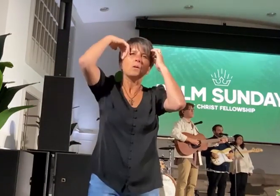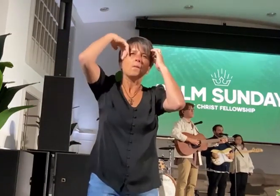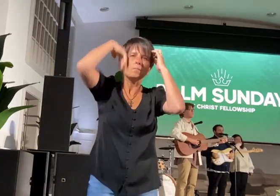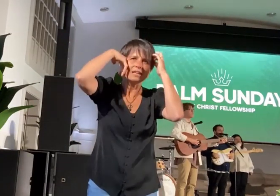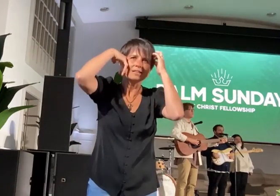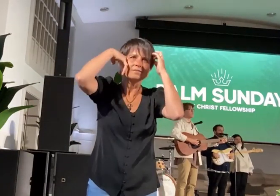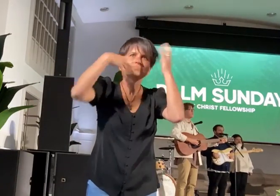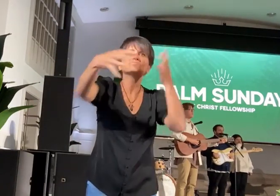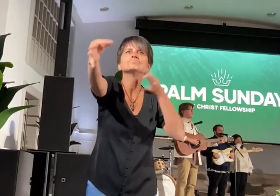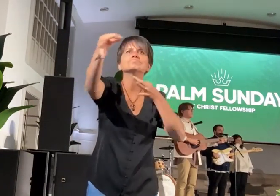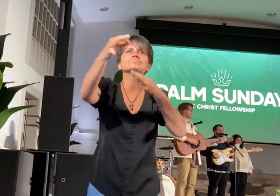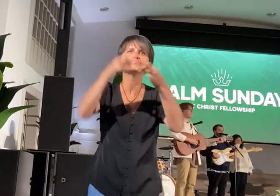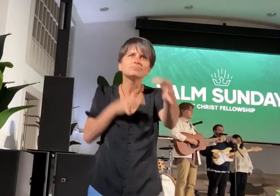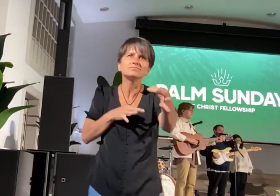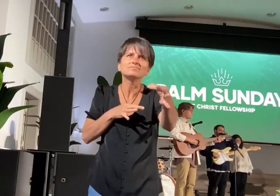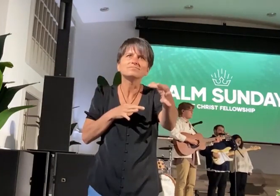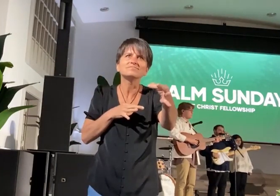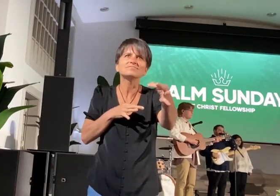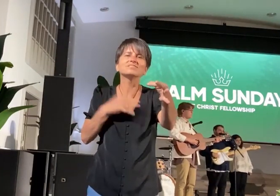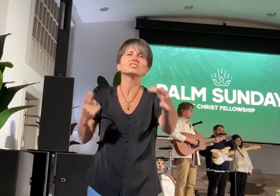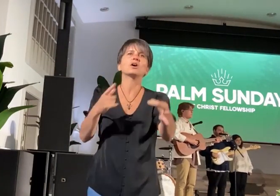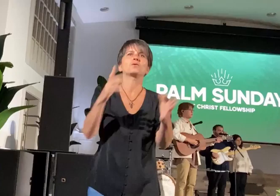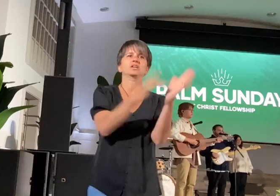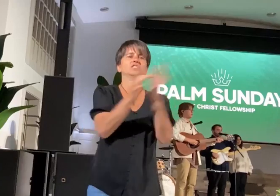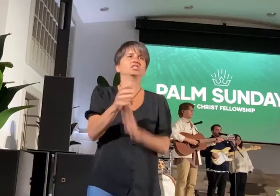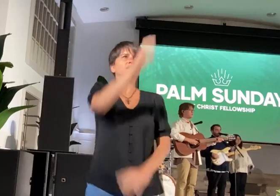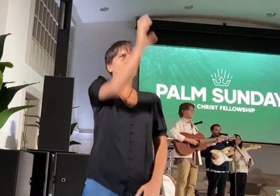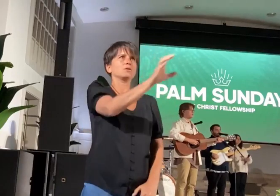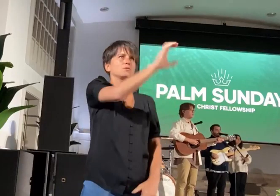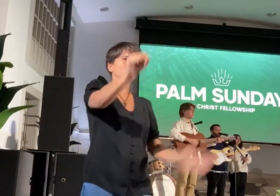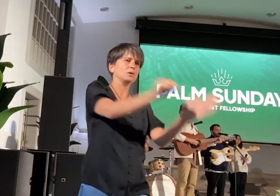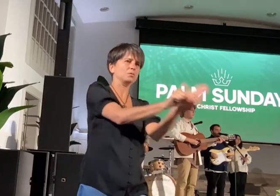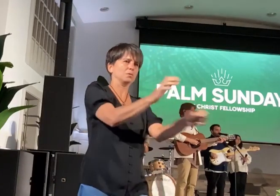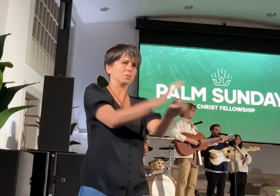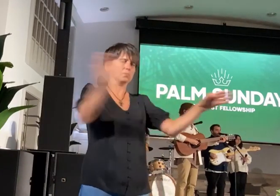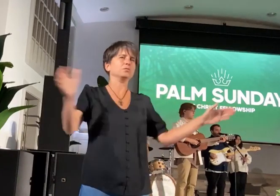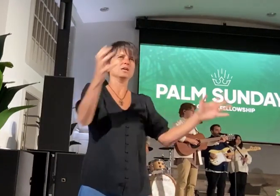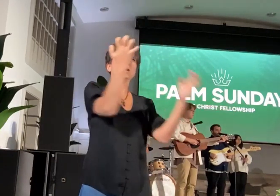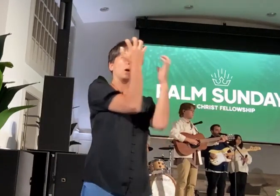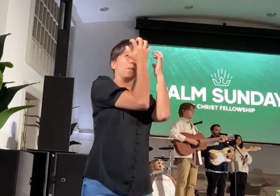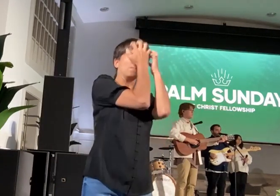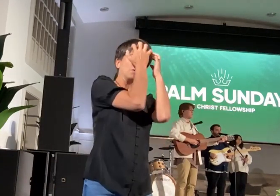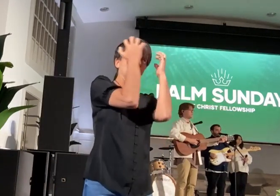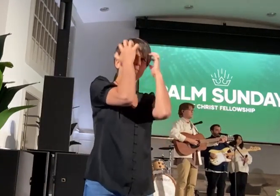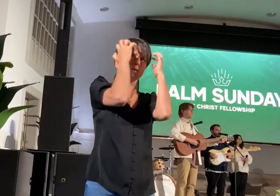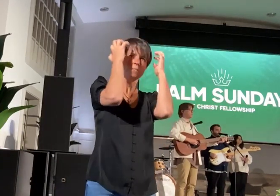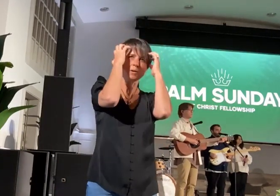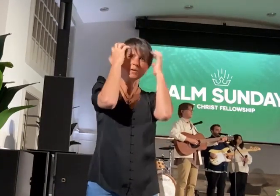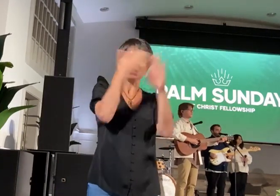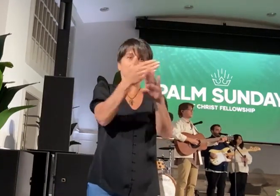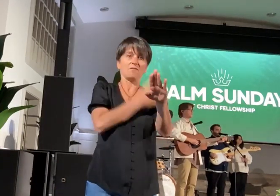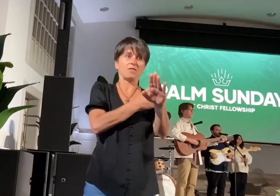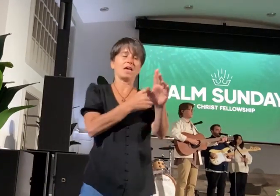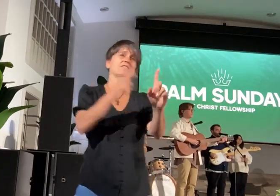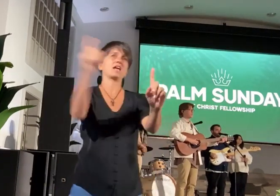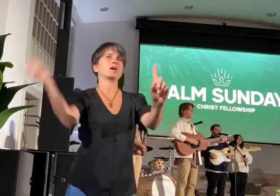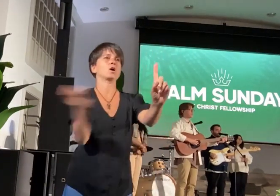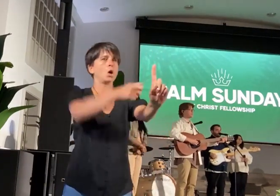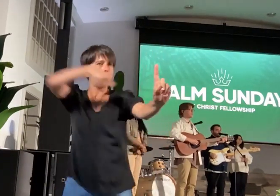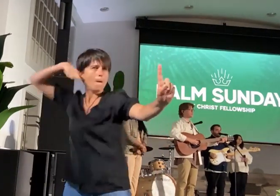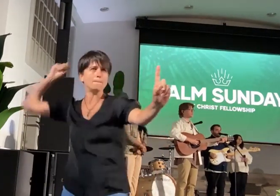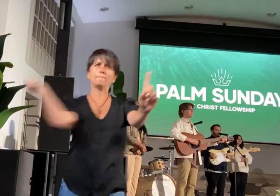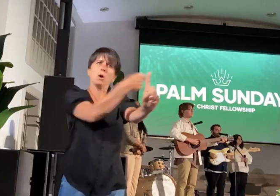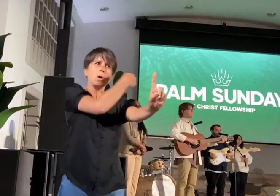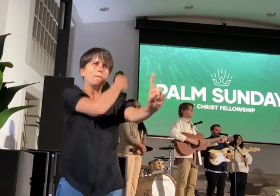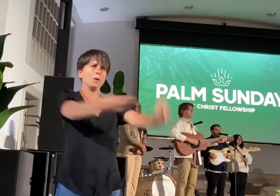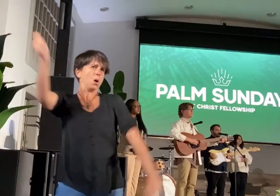Next, they tied Jesus to a stake, and after the crown of thorns was driven into his head, they began to beat him. And there's so much beauty in